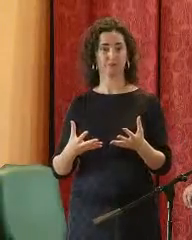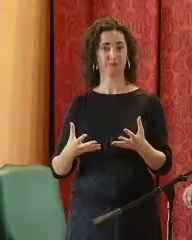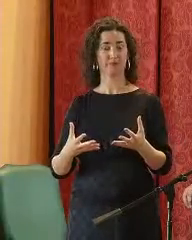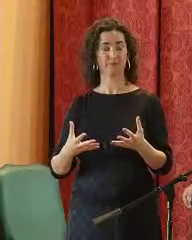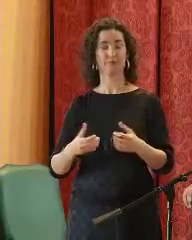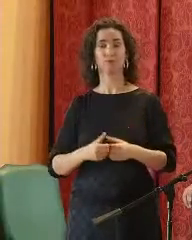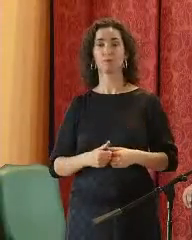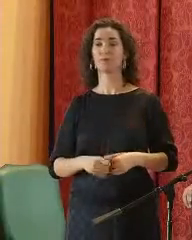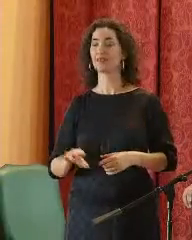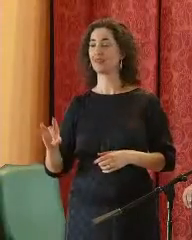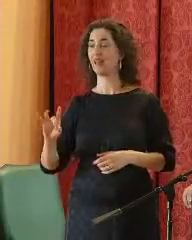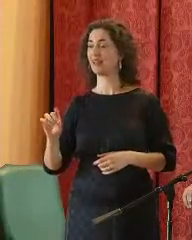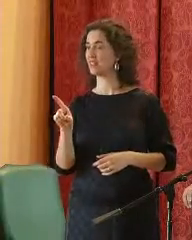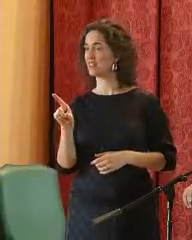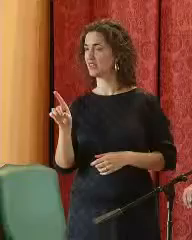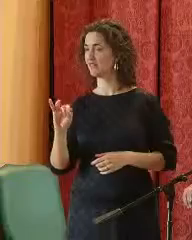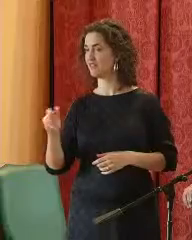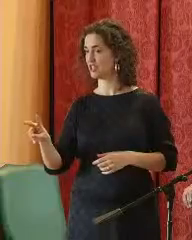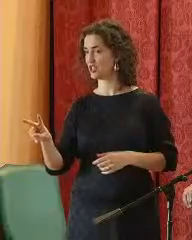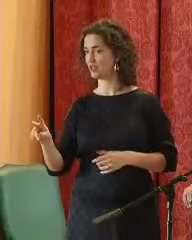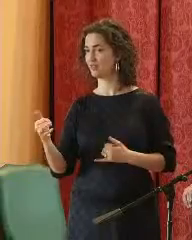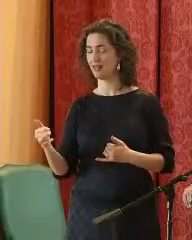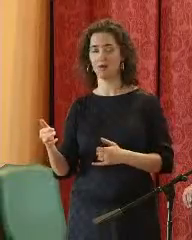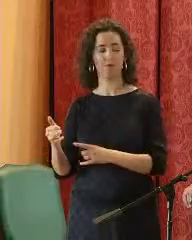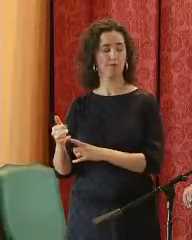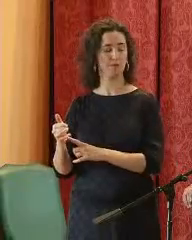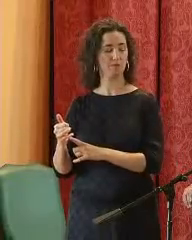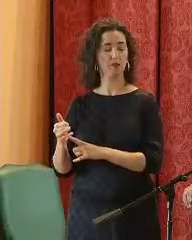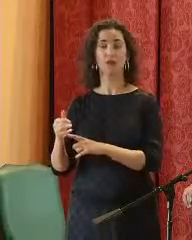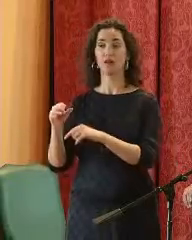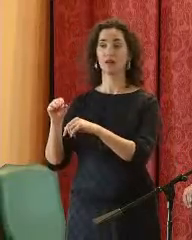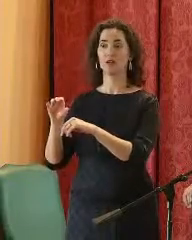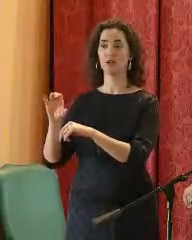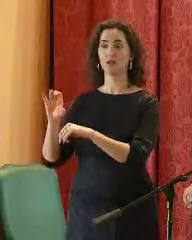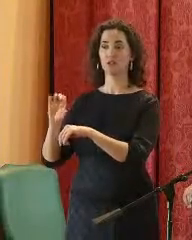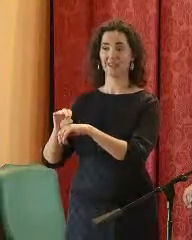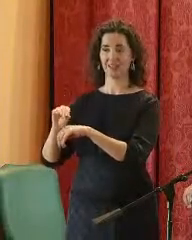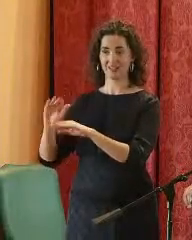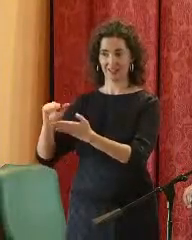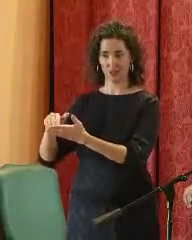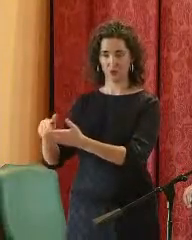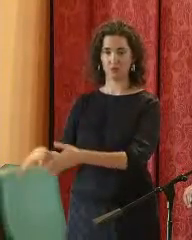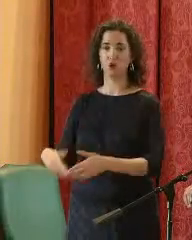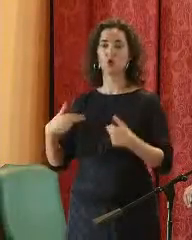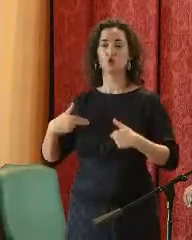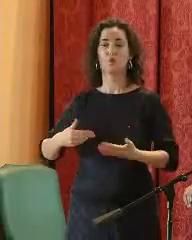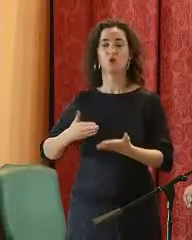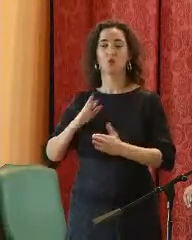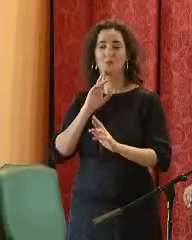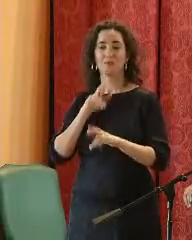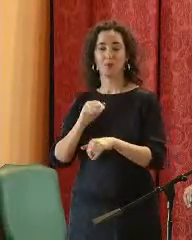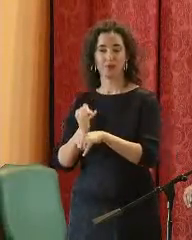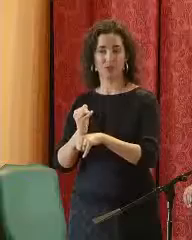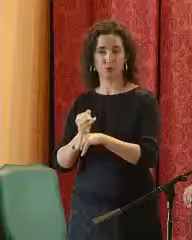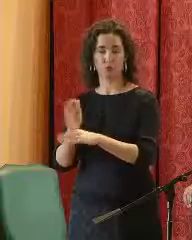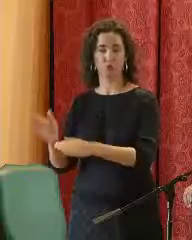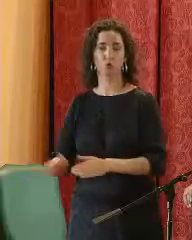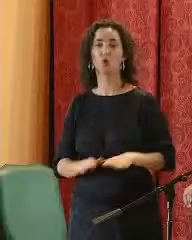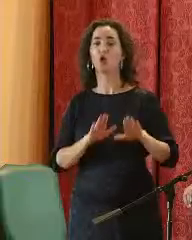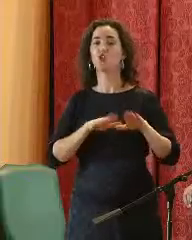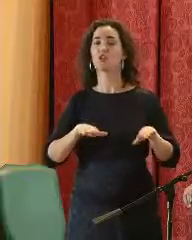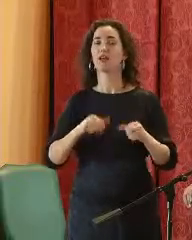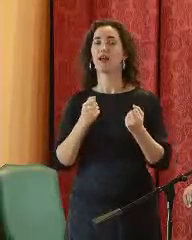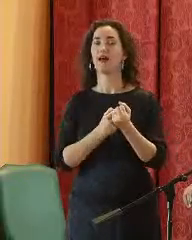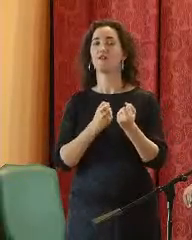8 divisions right now: the Shannon Cox Counseling Center, the Human Services Response Institute, the